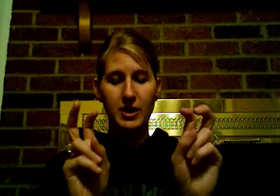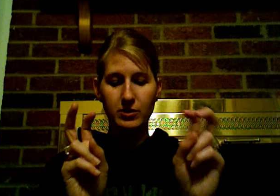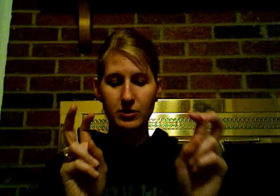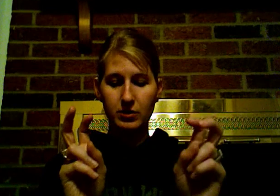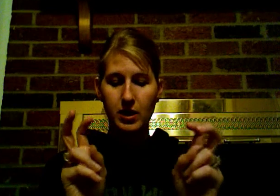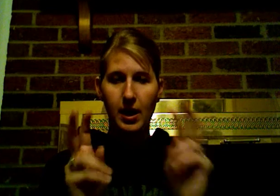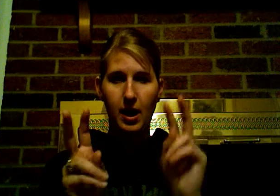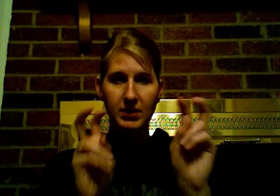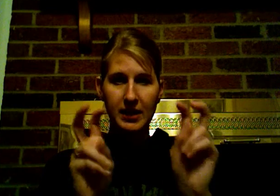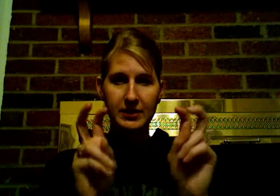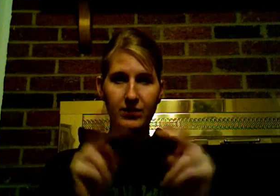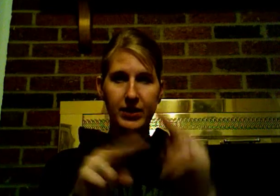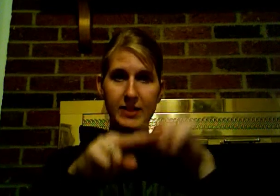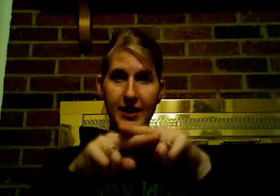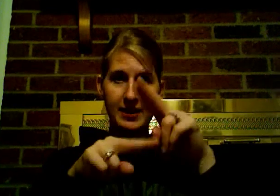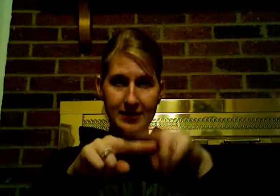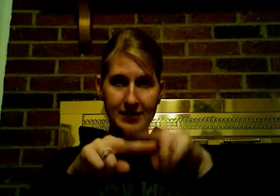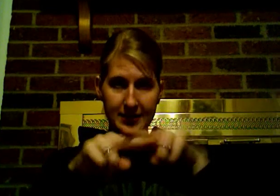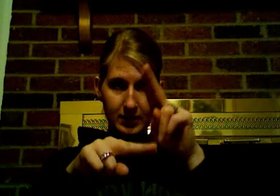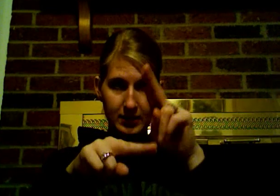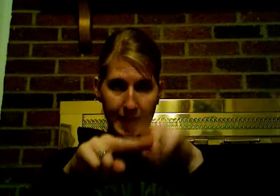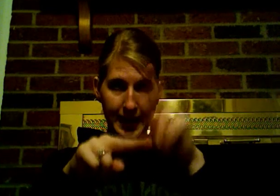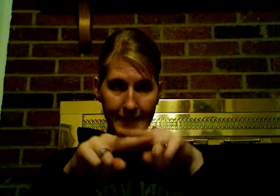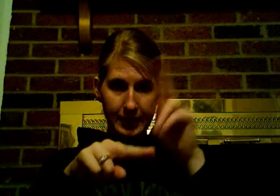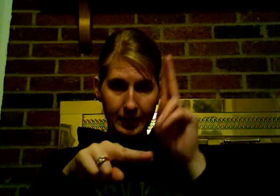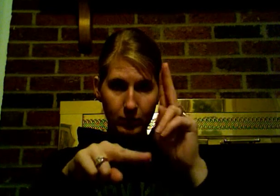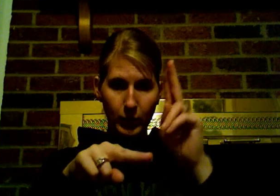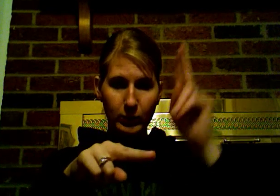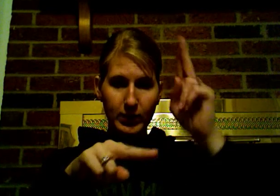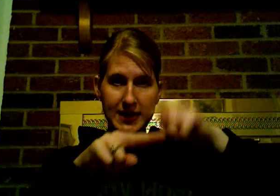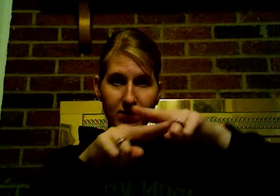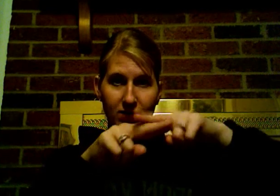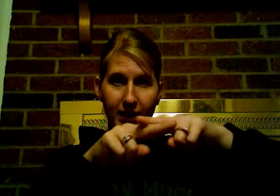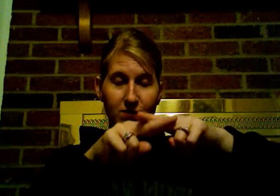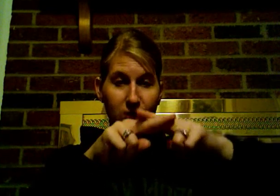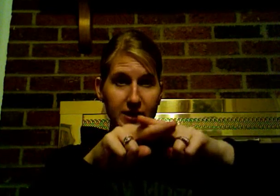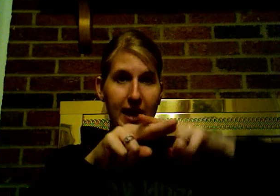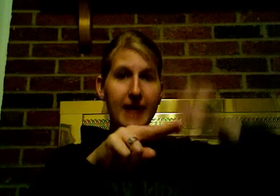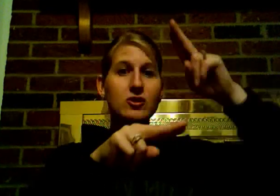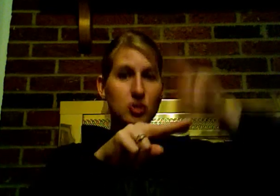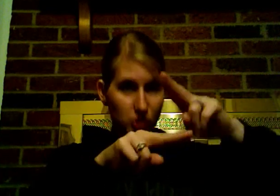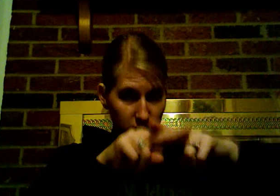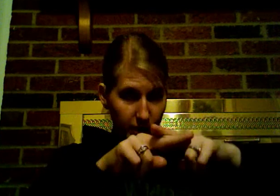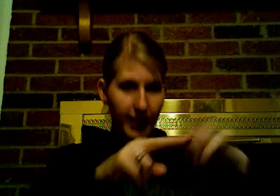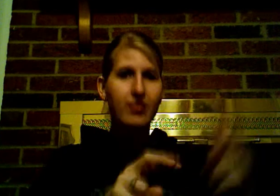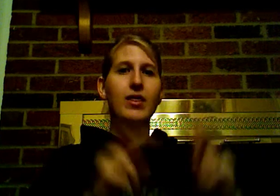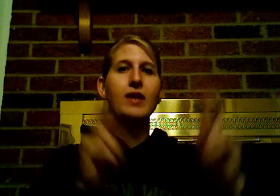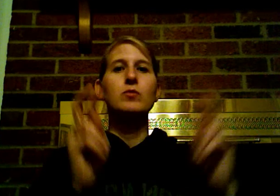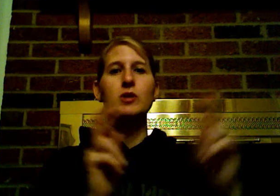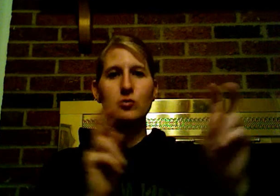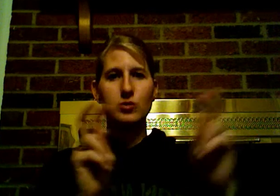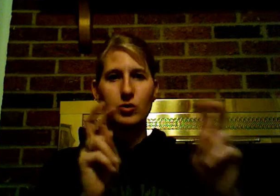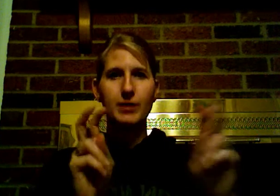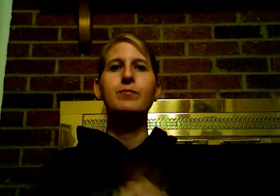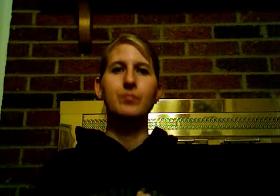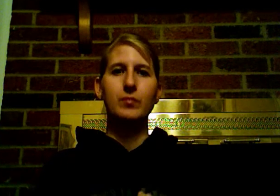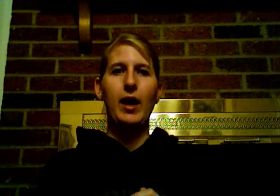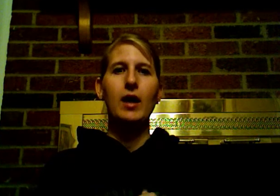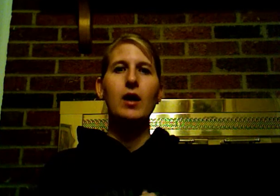chairs, the classifiers. And then this is, again, what you would identify at first as, and then you would use your, okay?